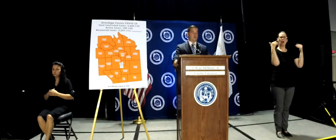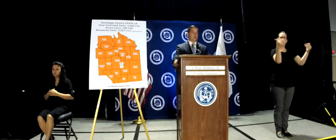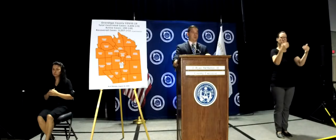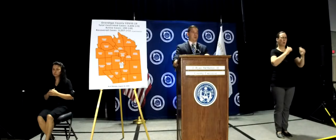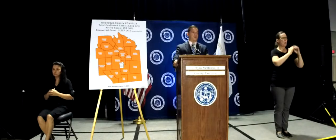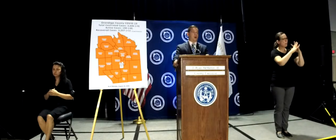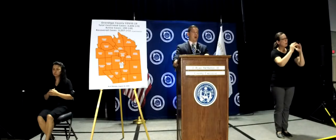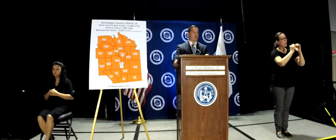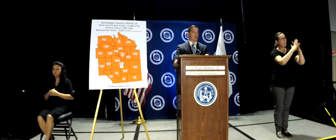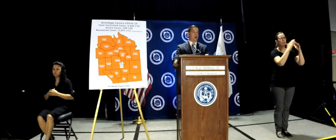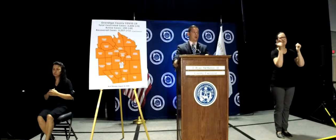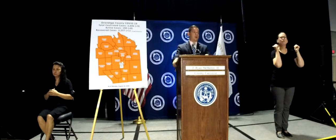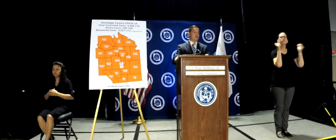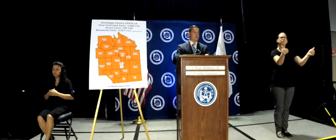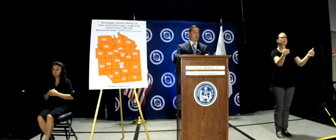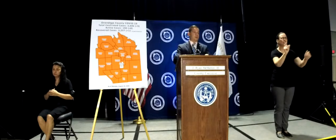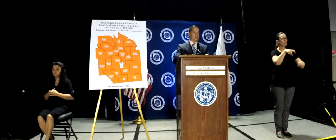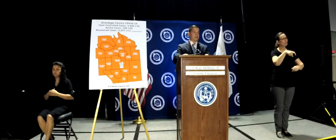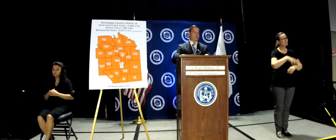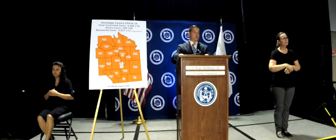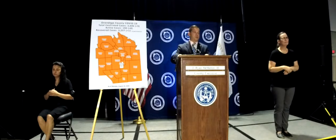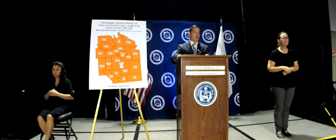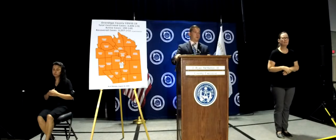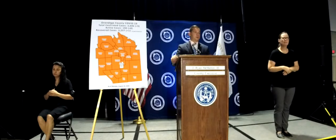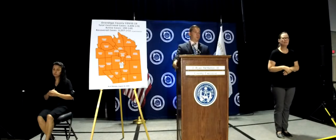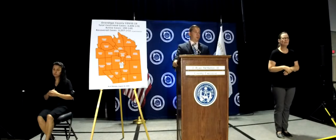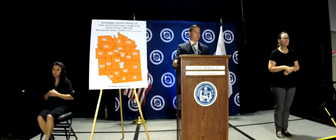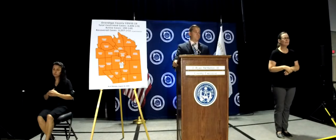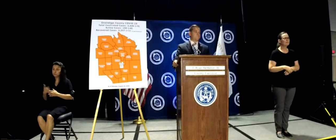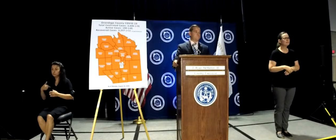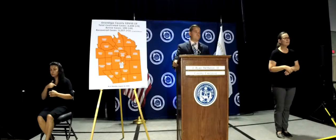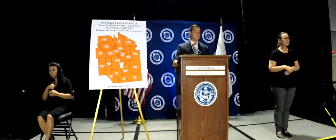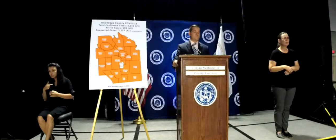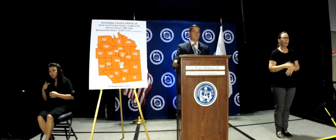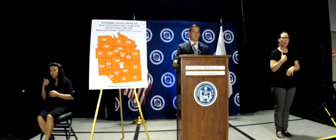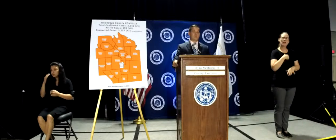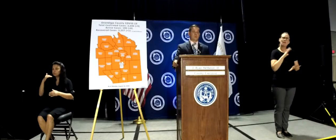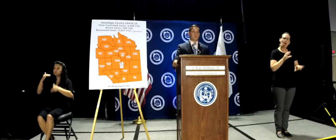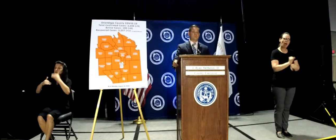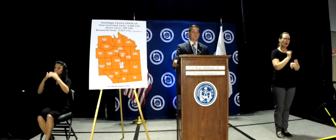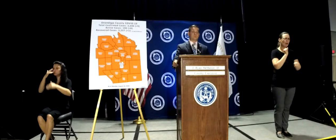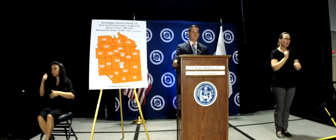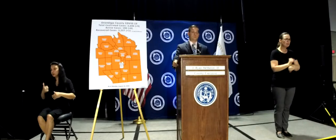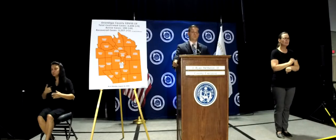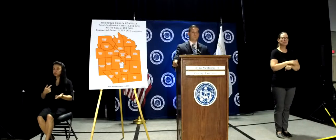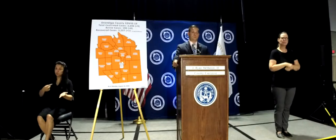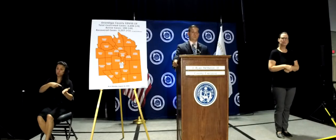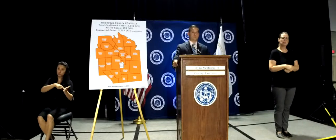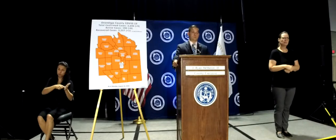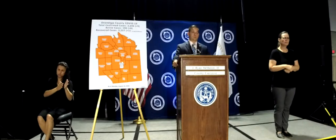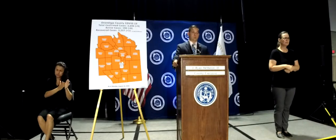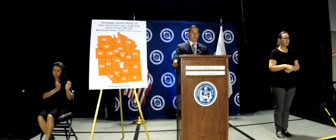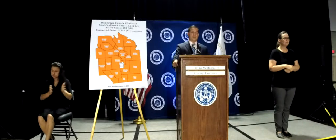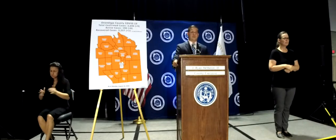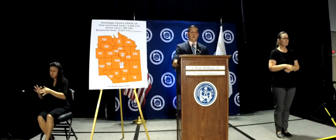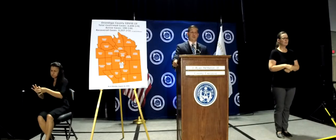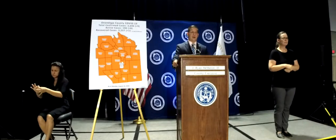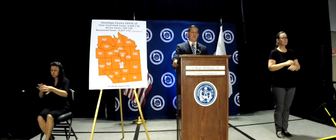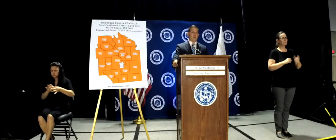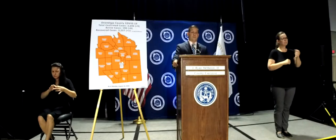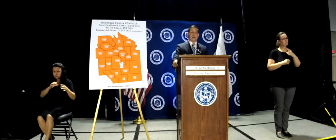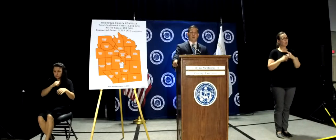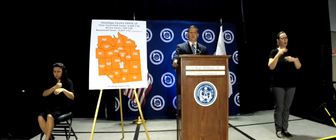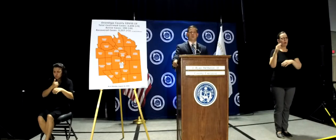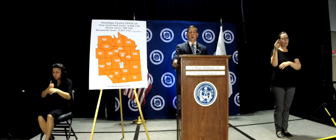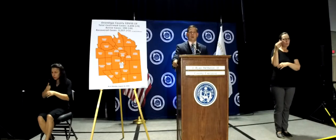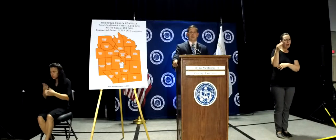the infrastructure and done the hard work to be able to live with this virus at this point. When you say hospitality, do you mean capacity at weddings? That's the big